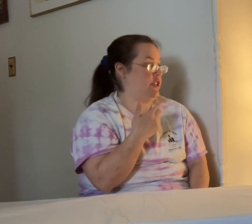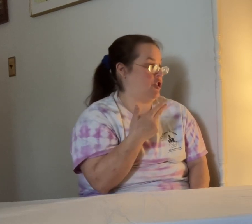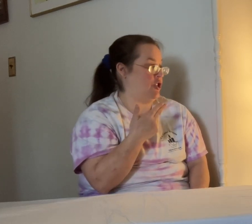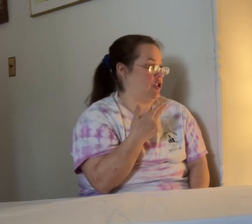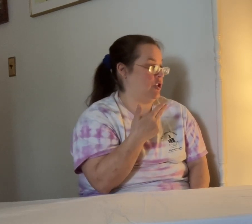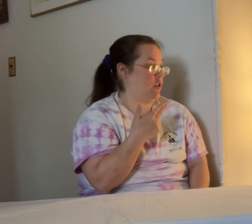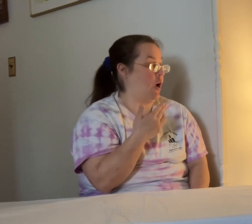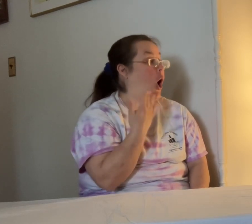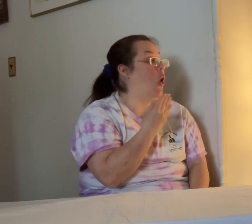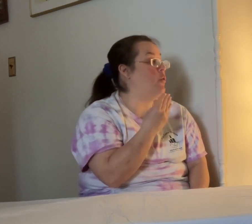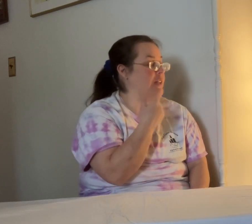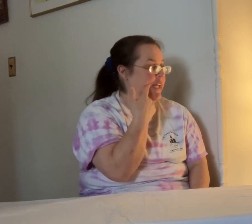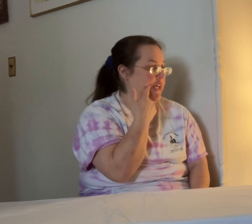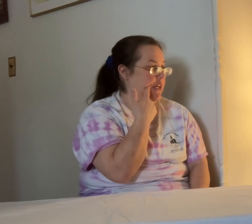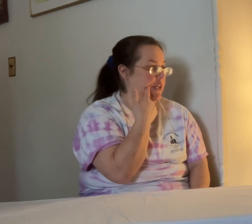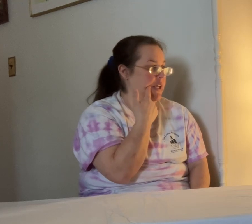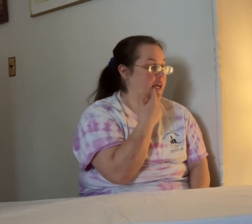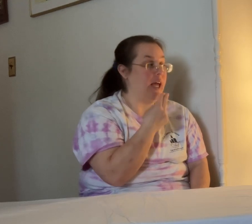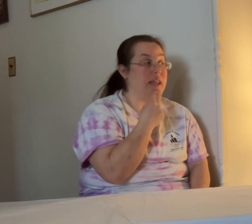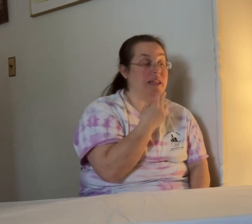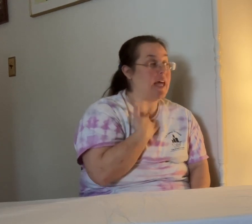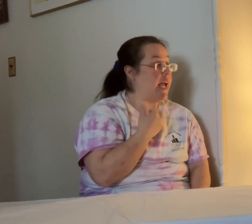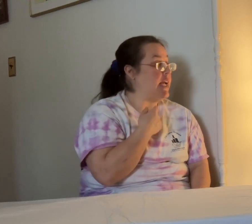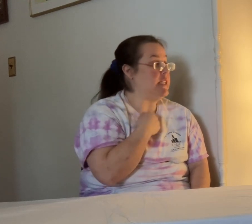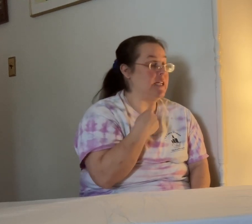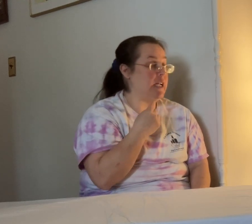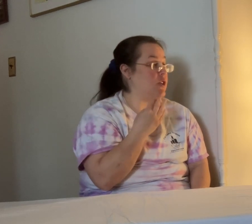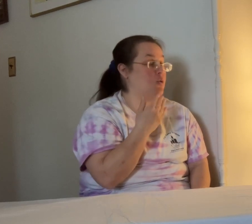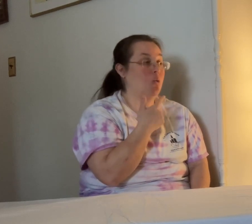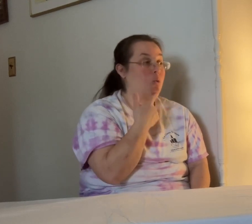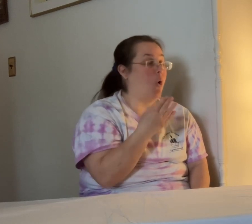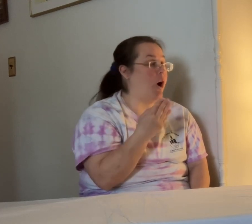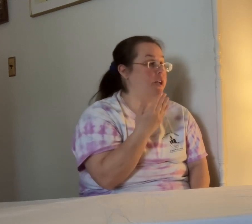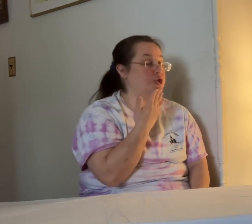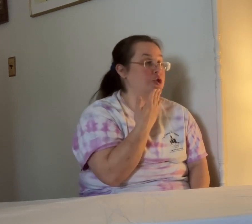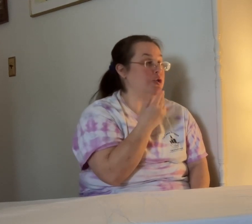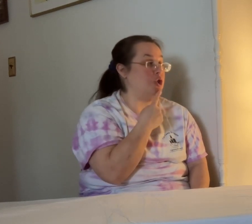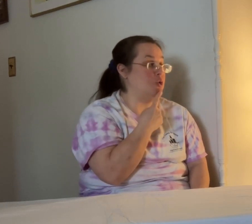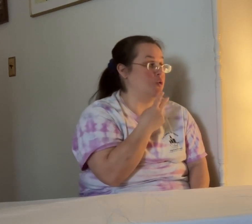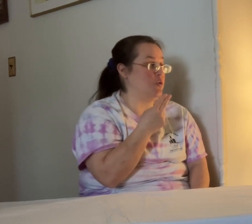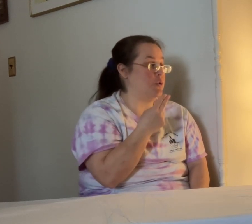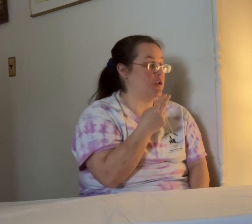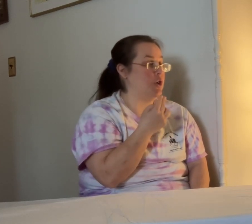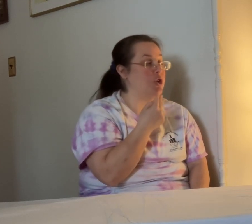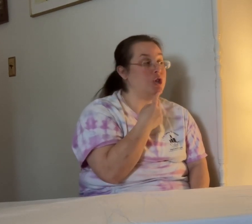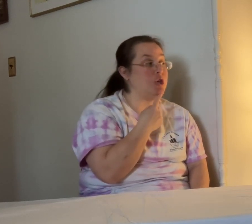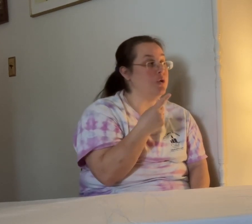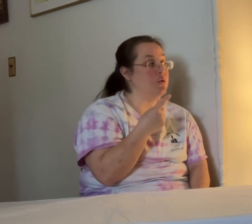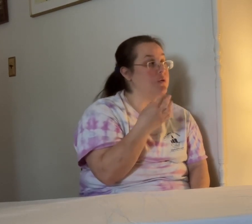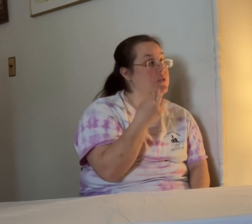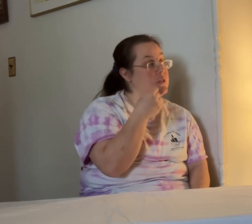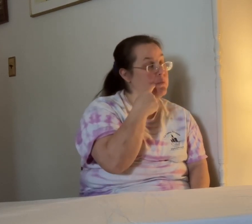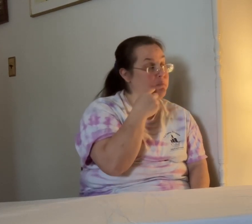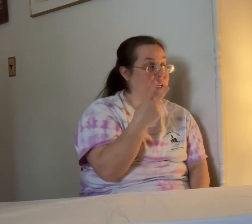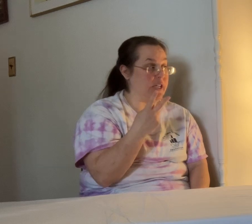language only. They didn't want to use cued